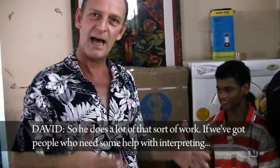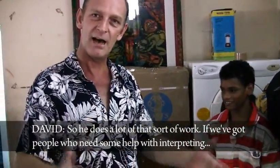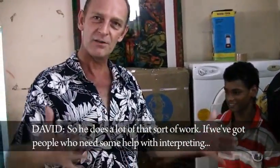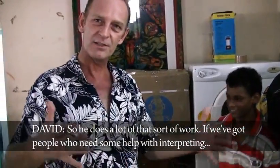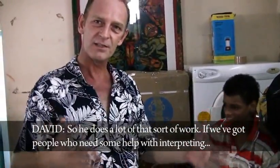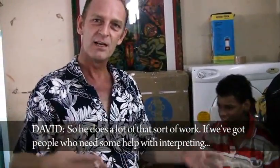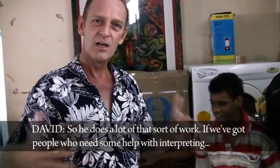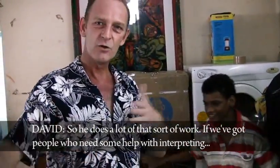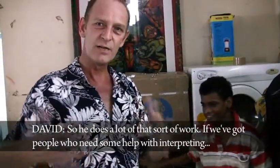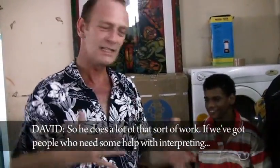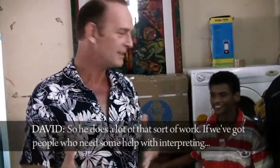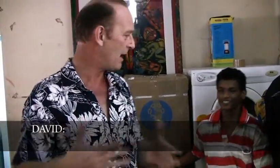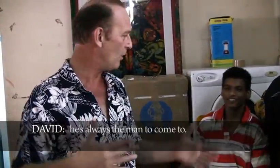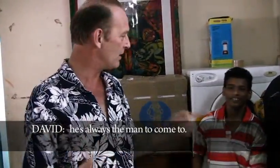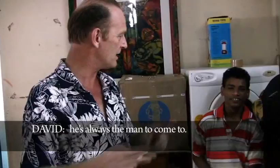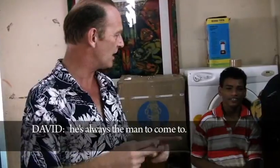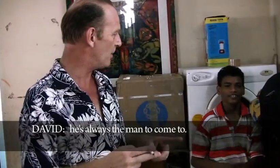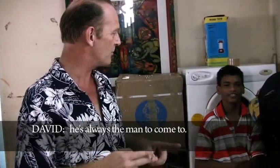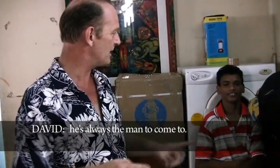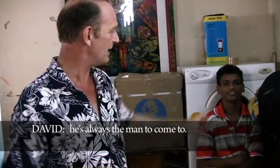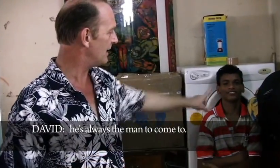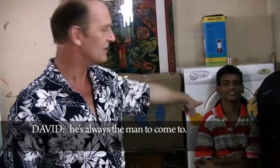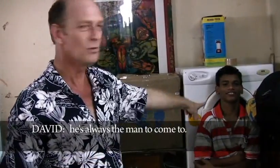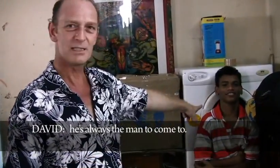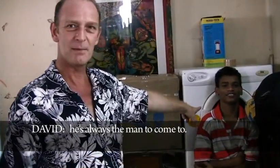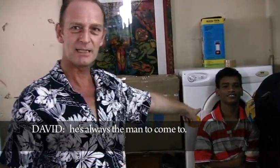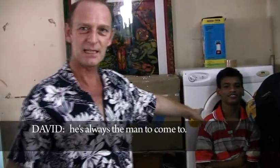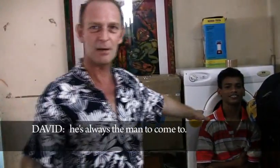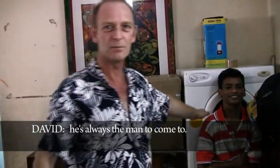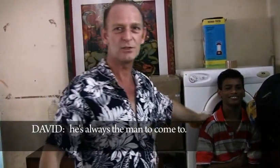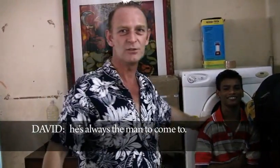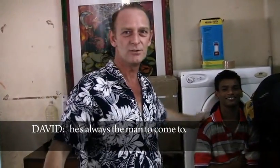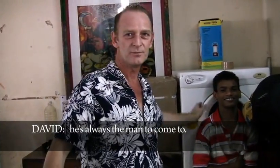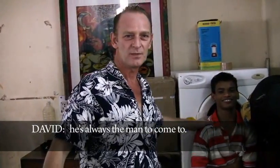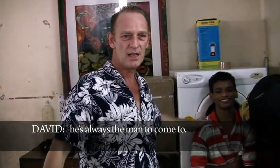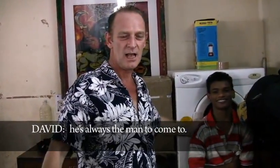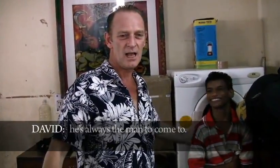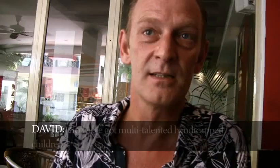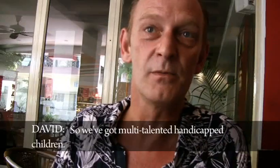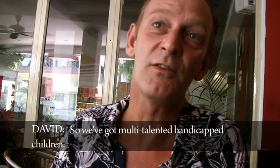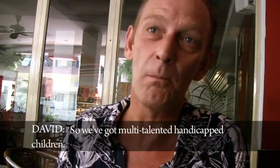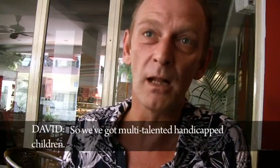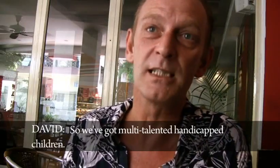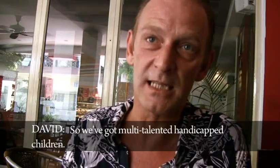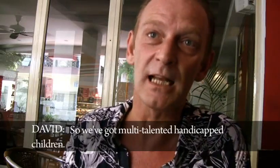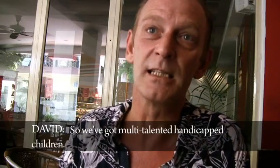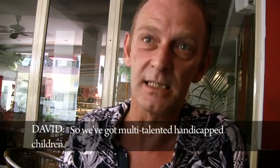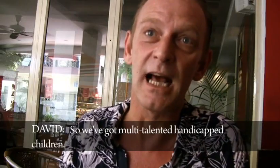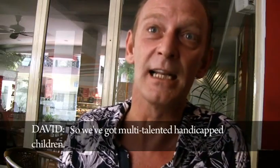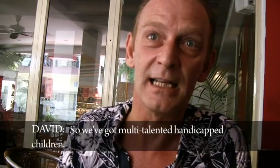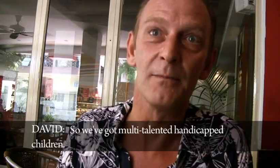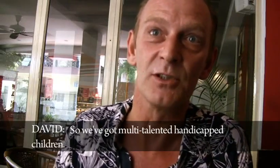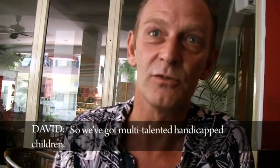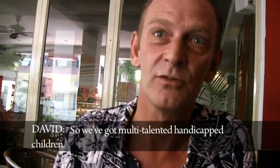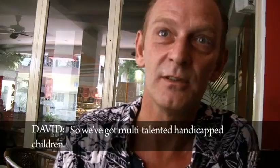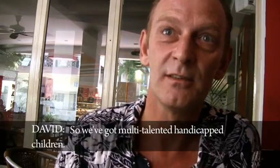house who need some help with interpreting, he's always the man to come to. So we've got multi-talented handicapped children.